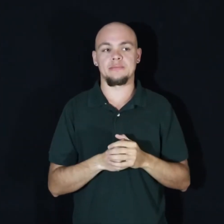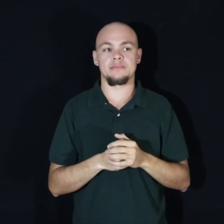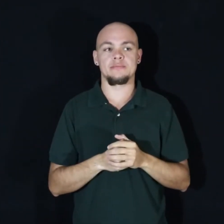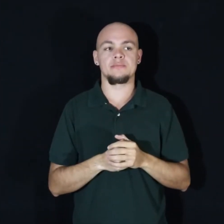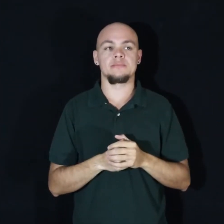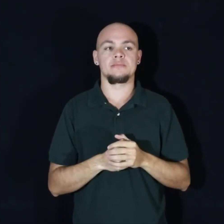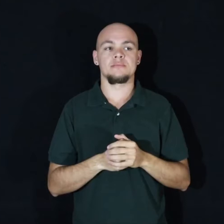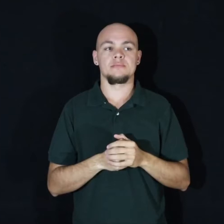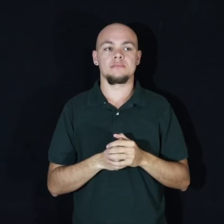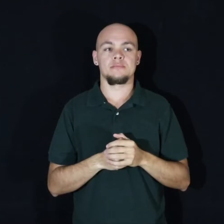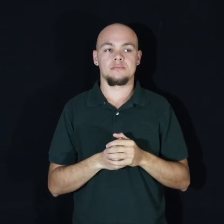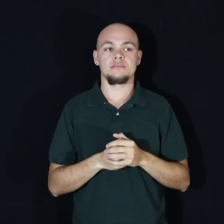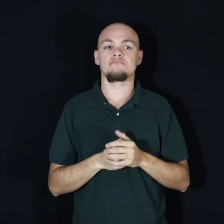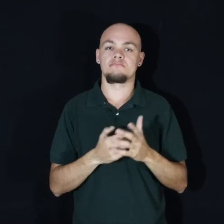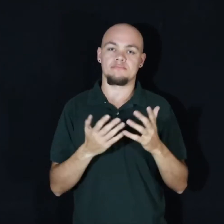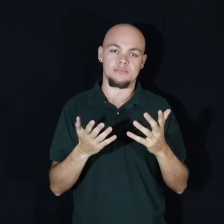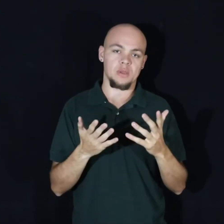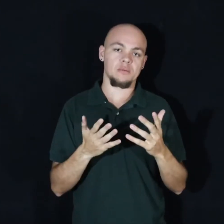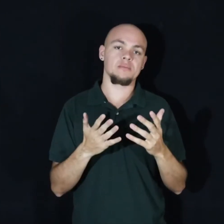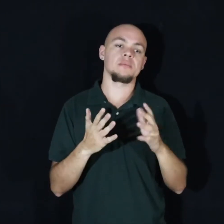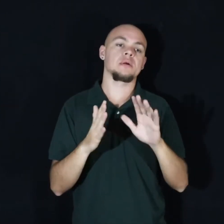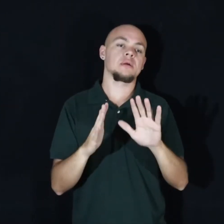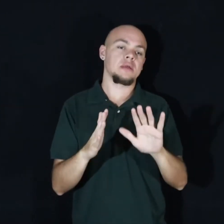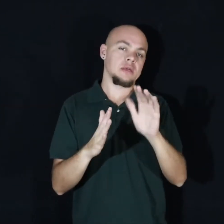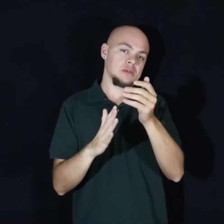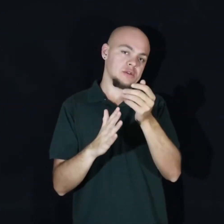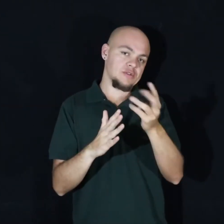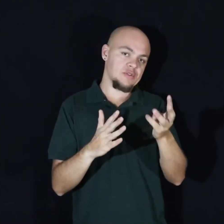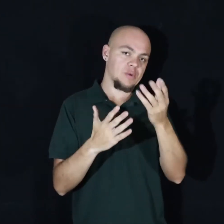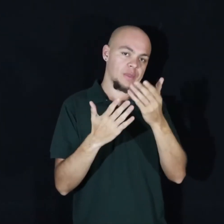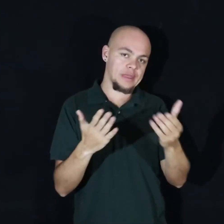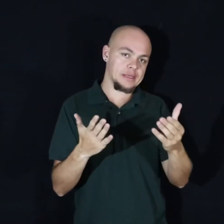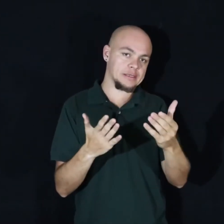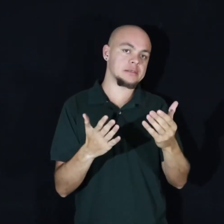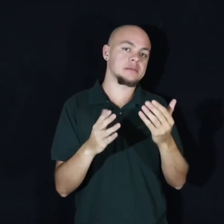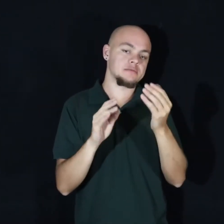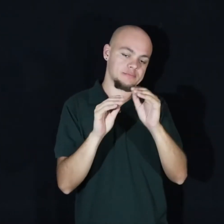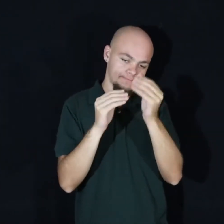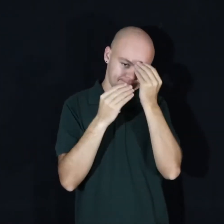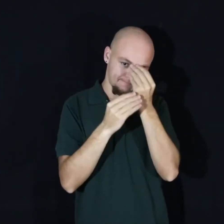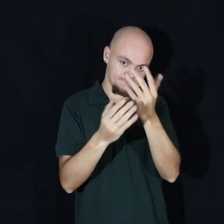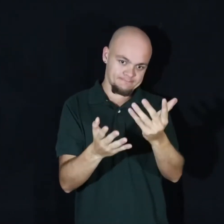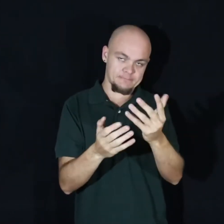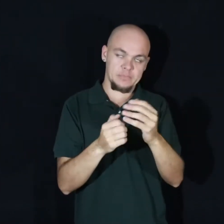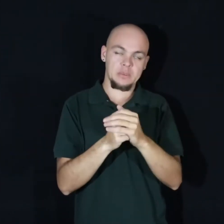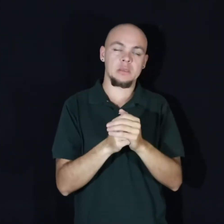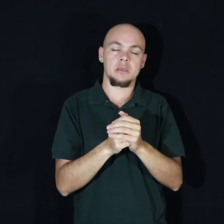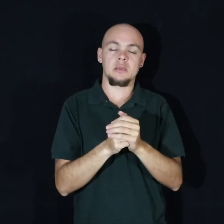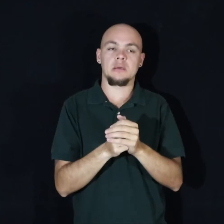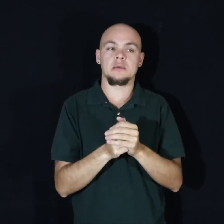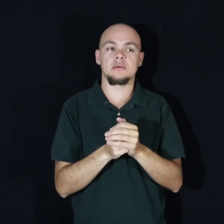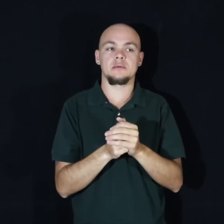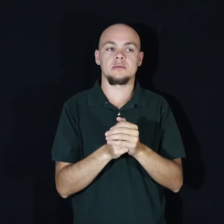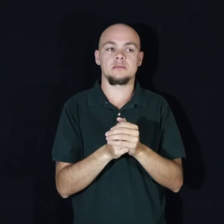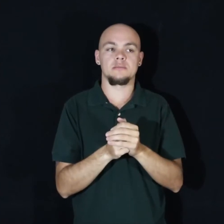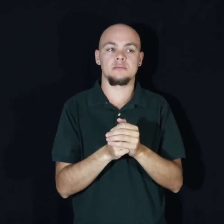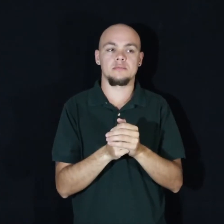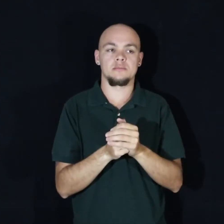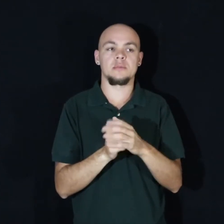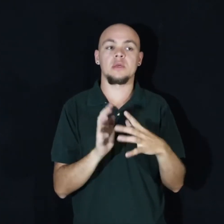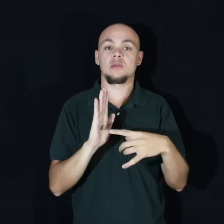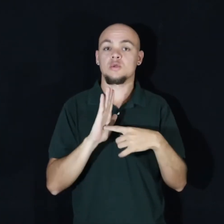officiate at a wedding. And I need to add some sort of caveats and a few other things here for you.